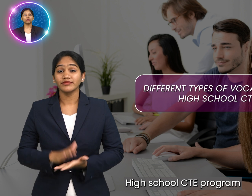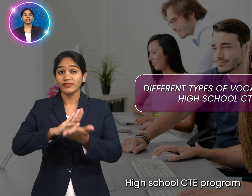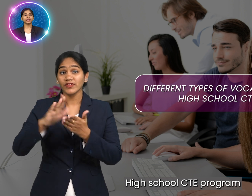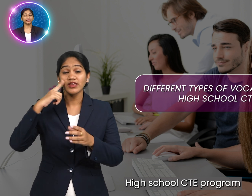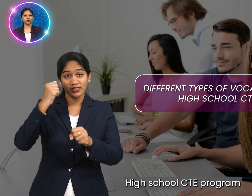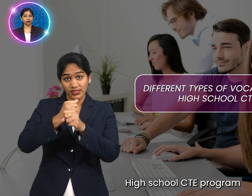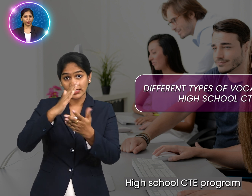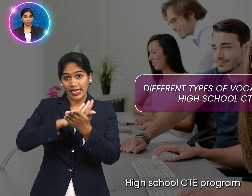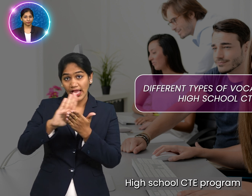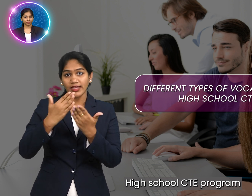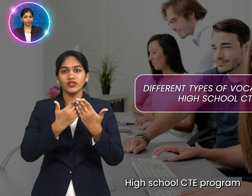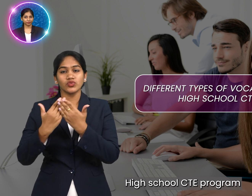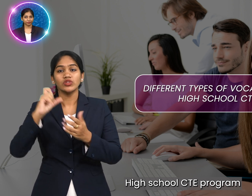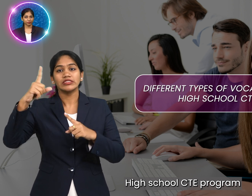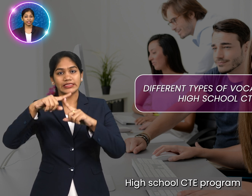High School CTE program.